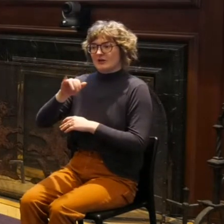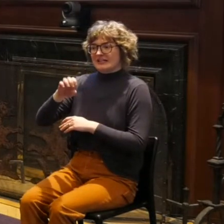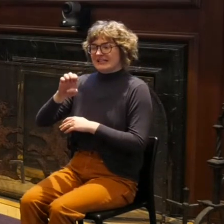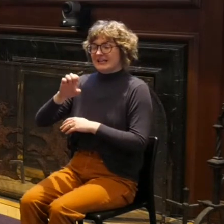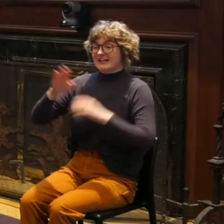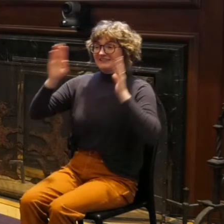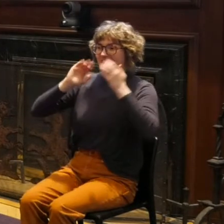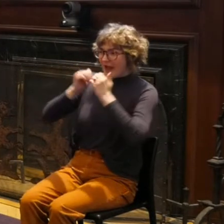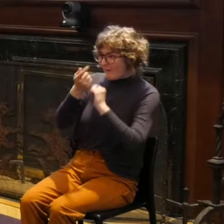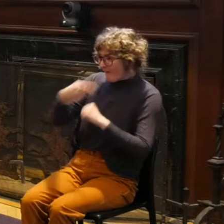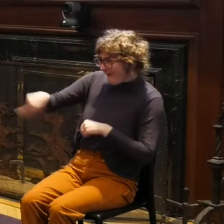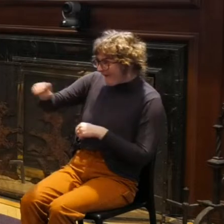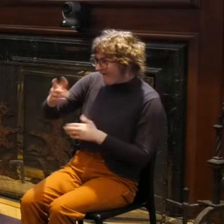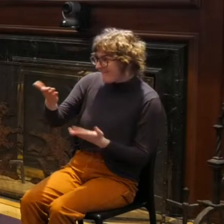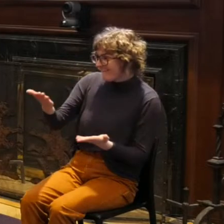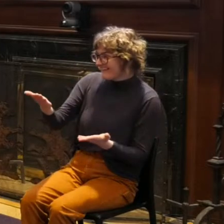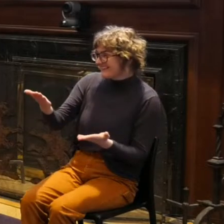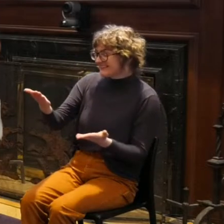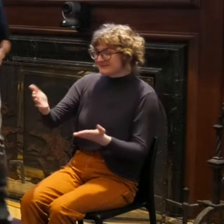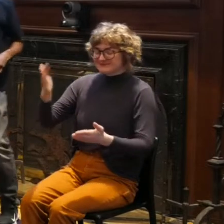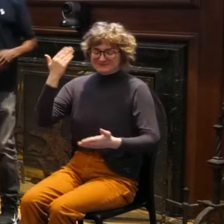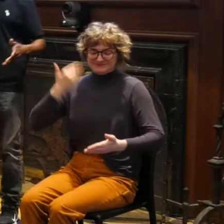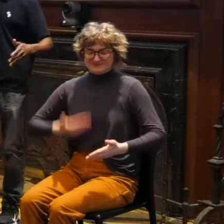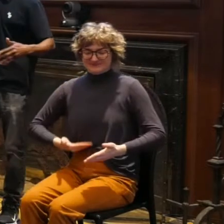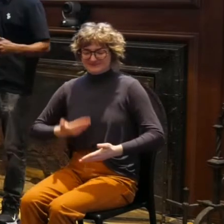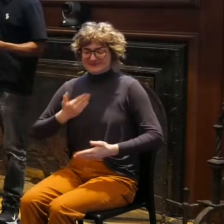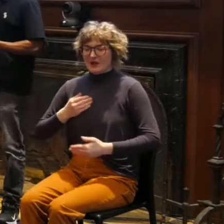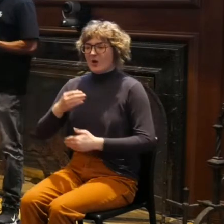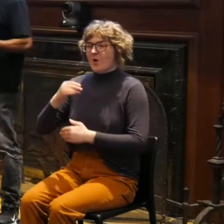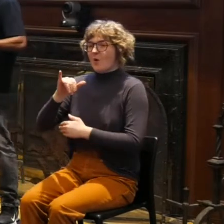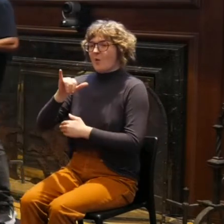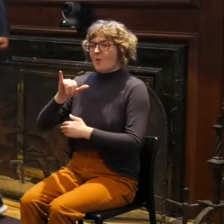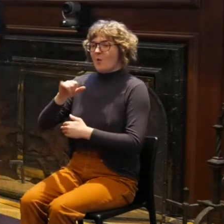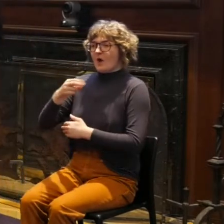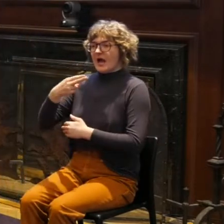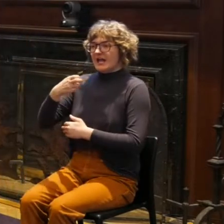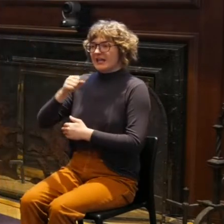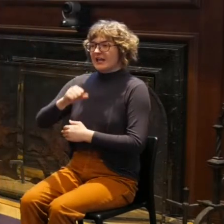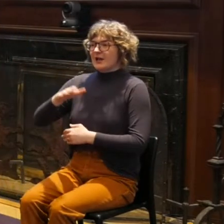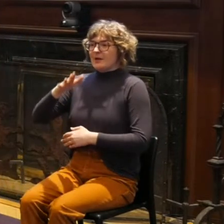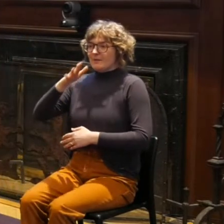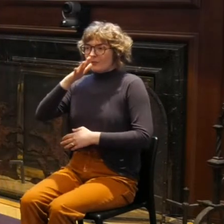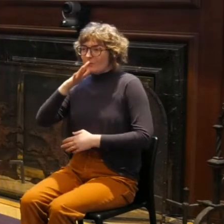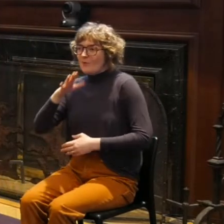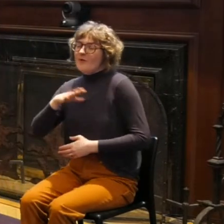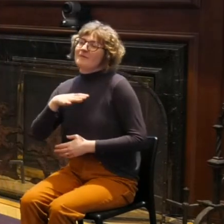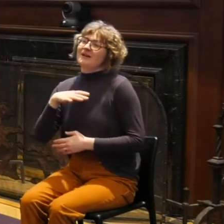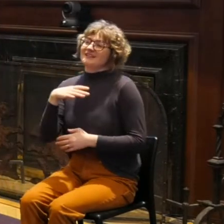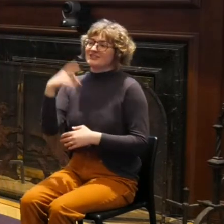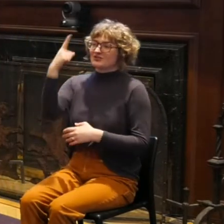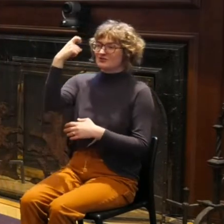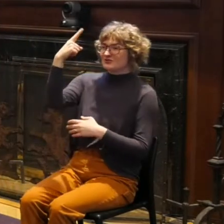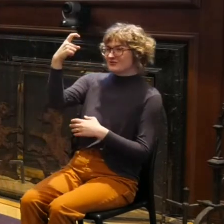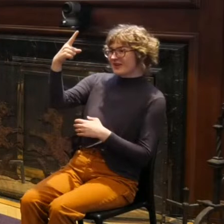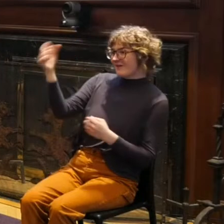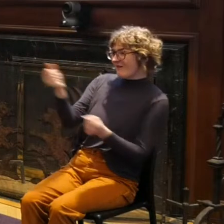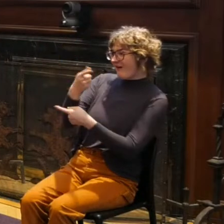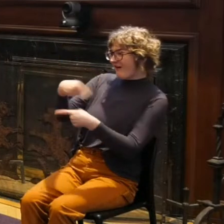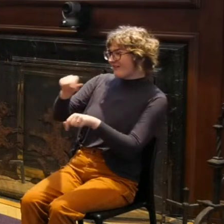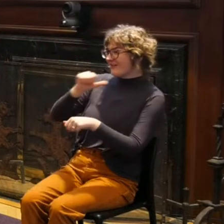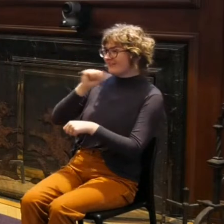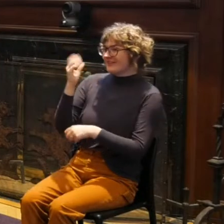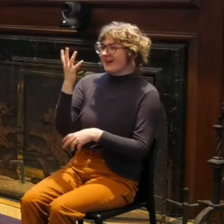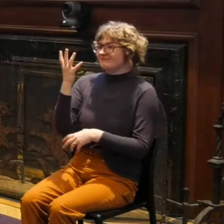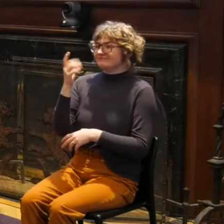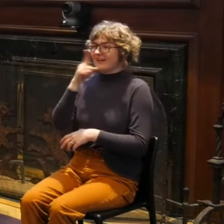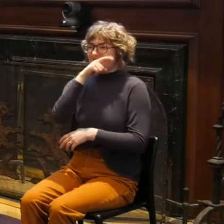Hear ye. How y'all doing? Yeah. My name is Fahim, the lady's dream. And y'all are not as ugly as